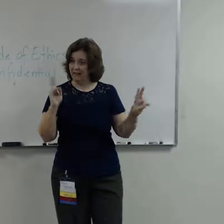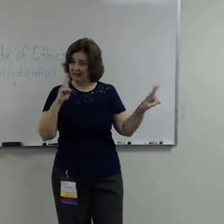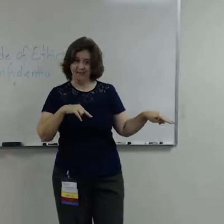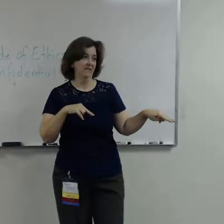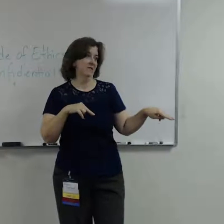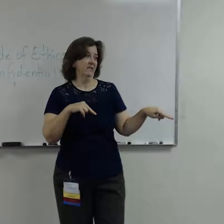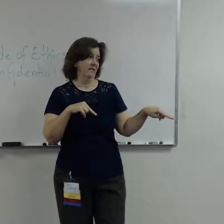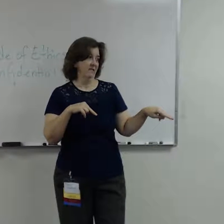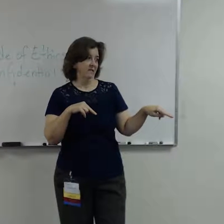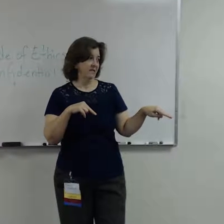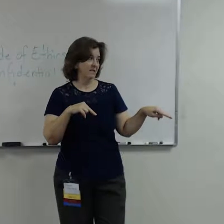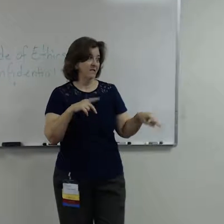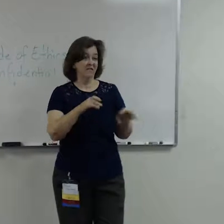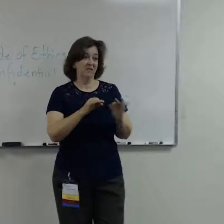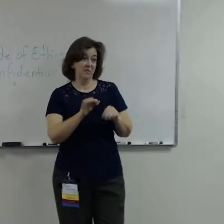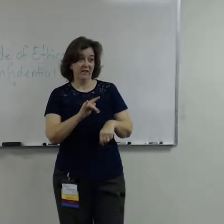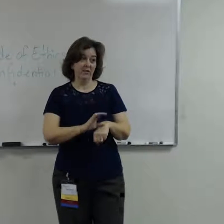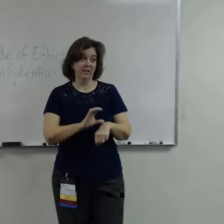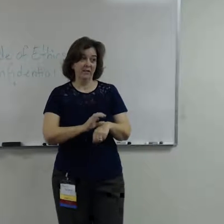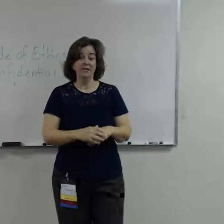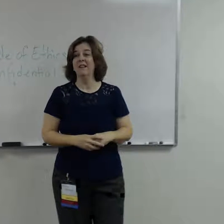Right? You interpret at church.